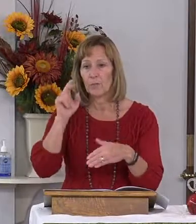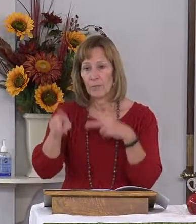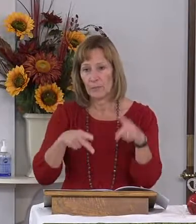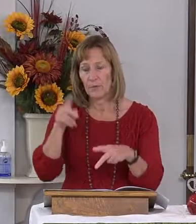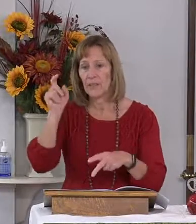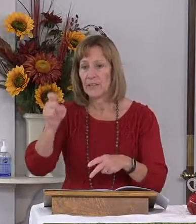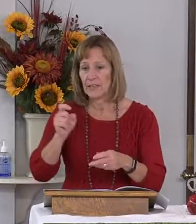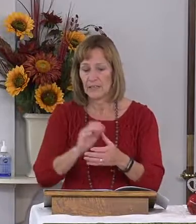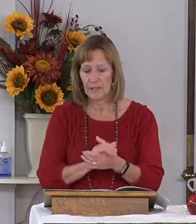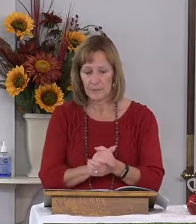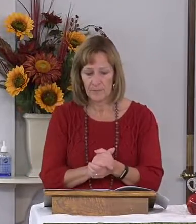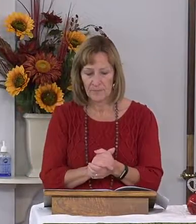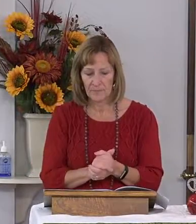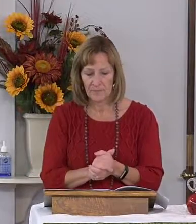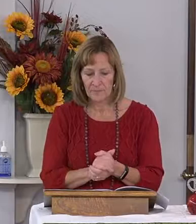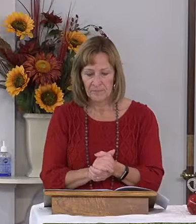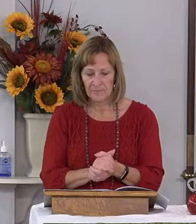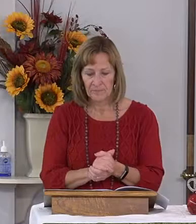all people in need.